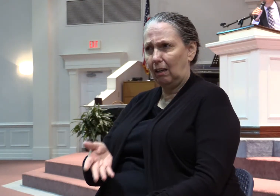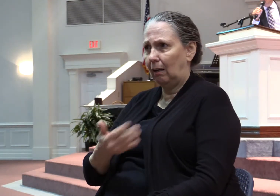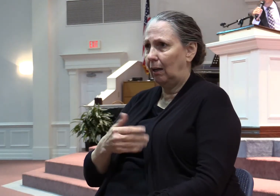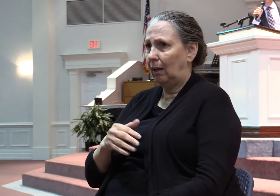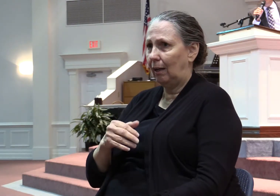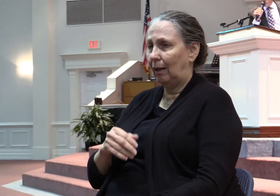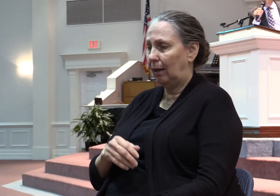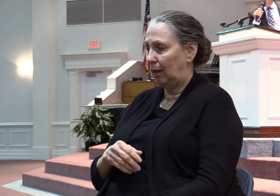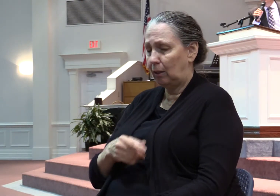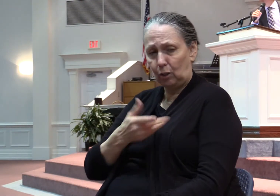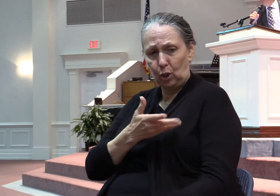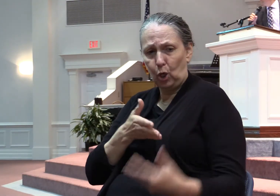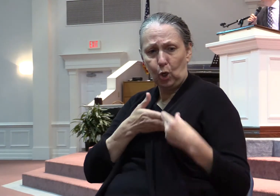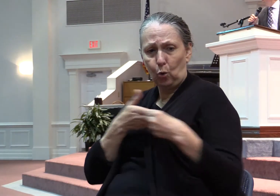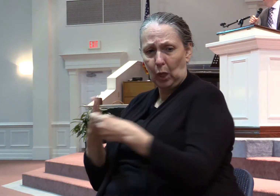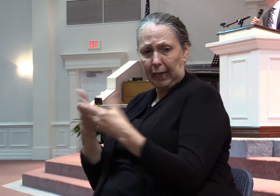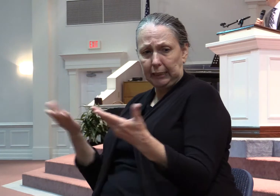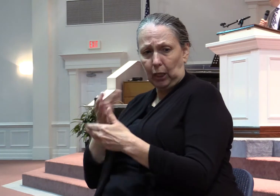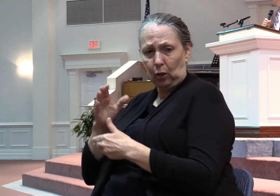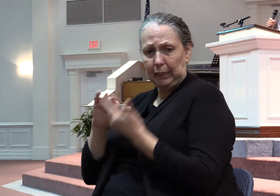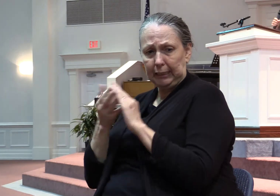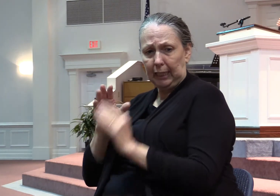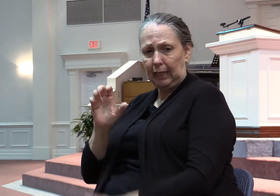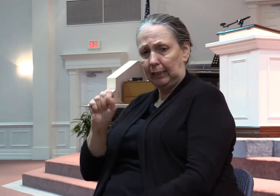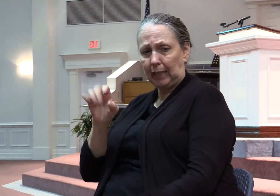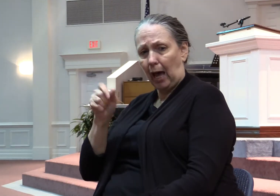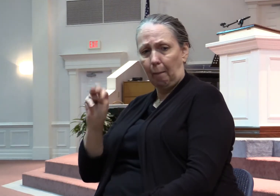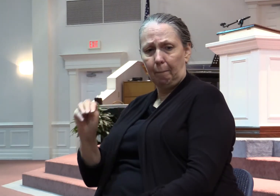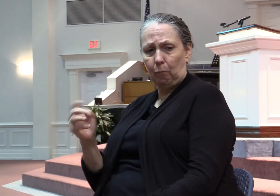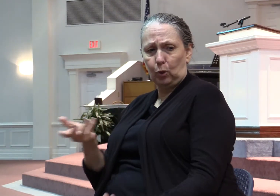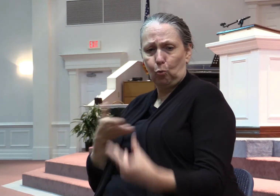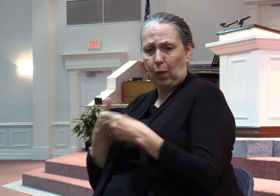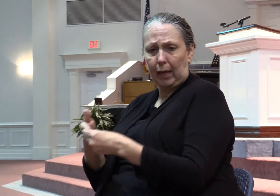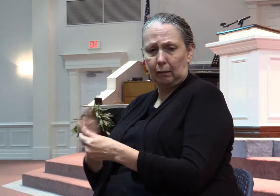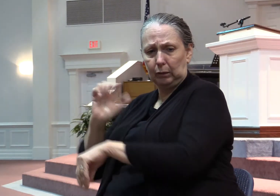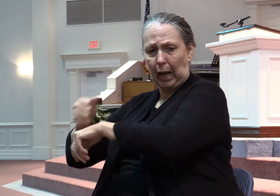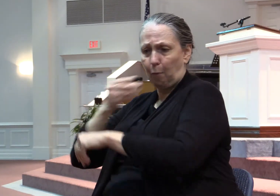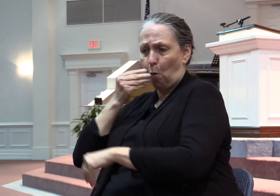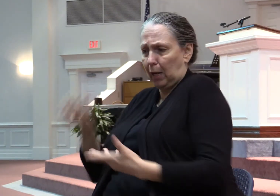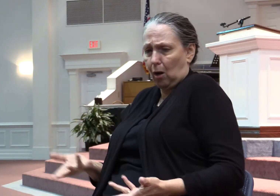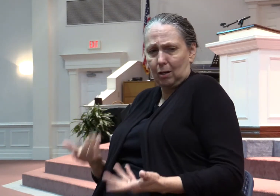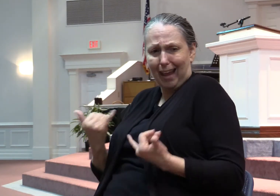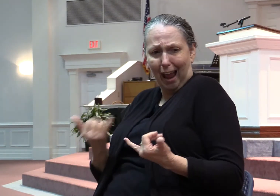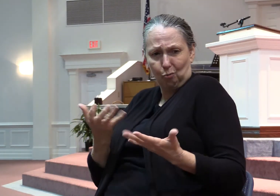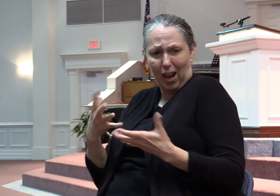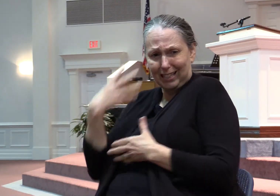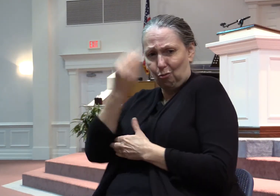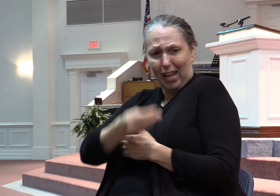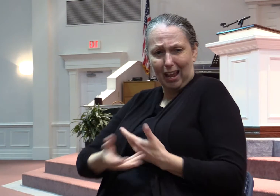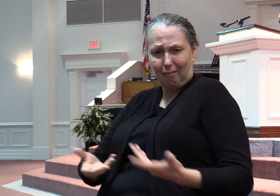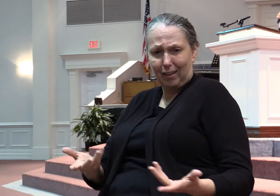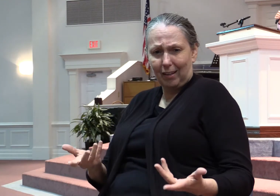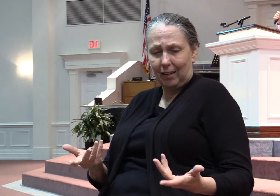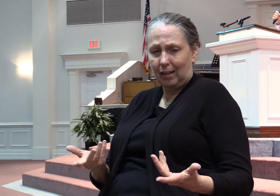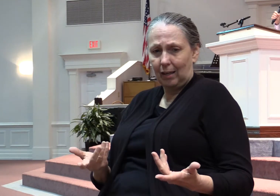Lot, you're the one who brought us here. Right. Come on. Come on. Yep. And now you're trying to tell us to leave? We'll